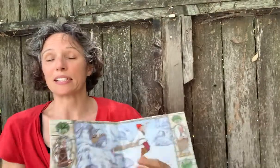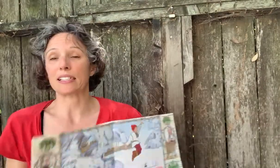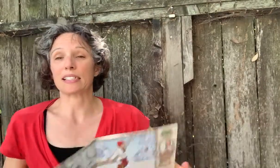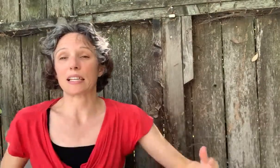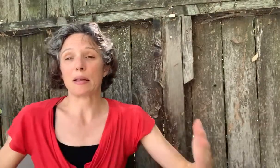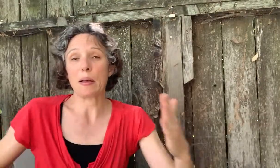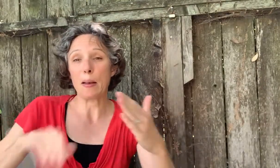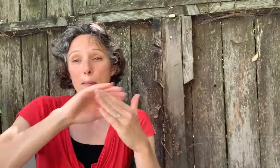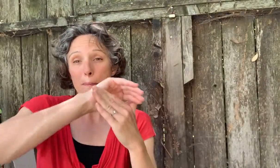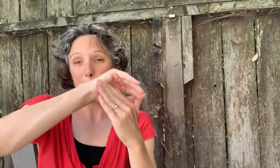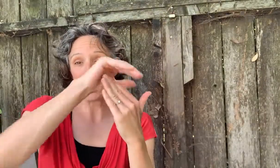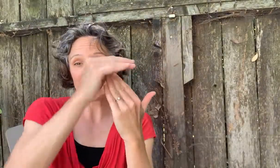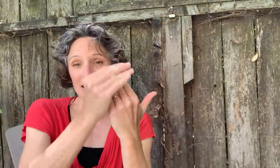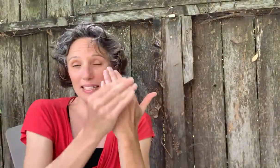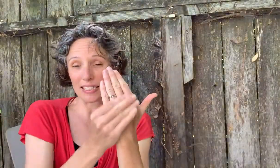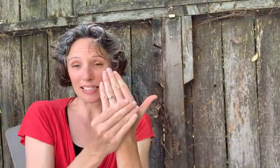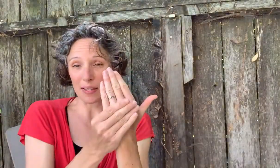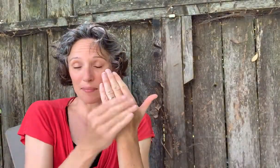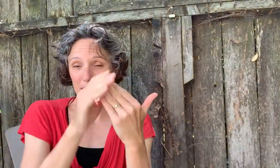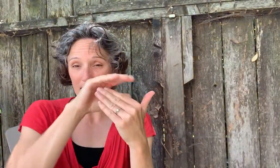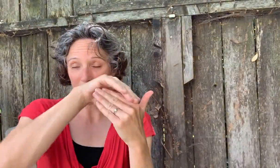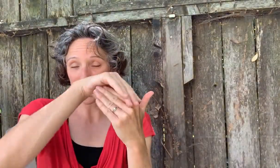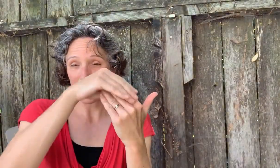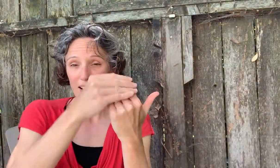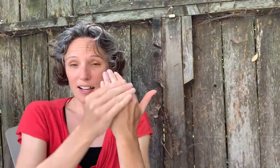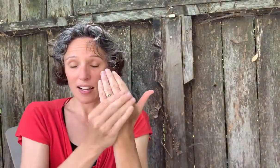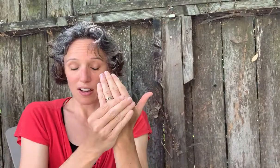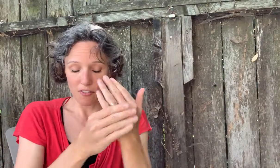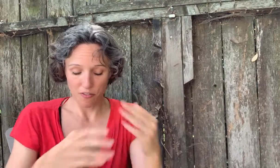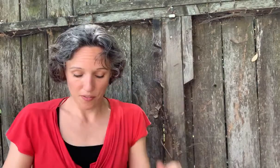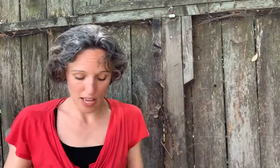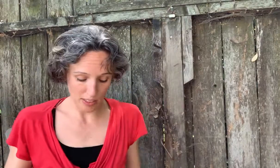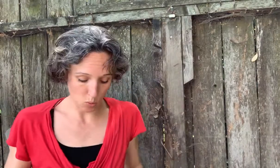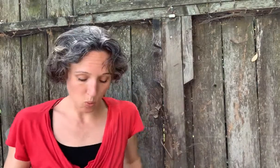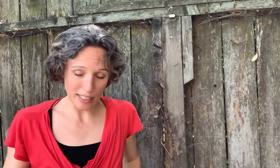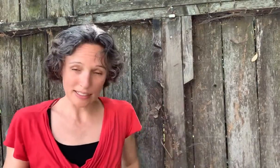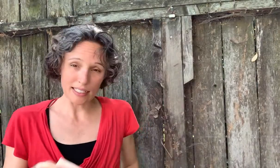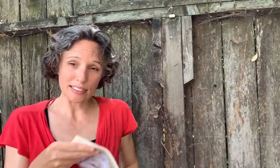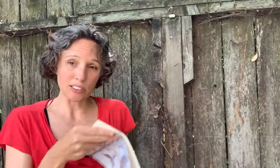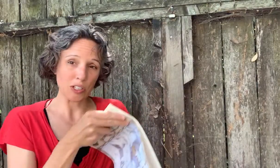mittens. Mittens made as white as snow.